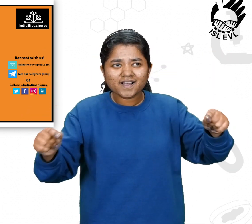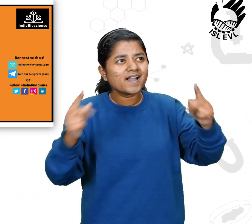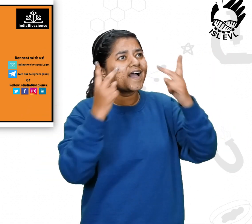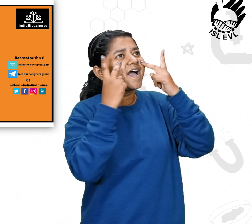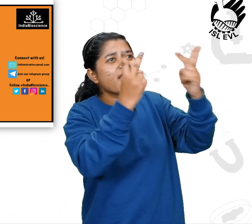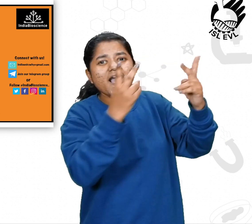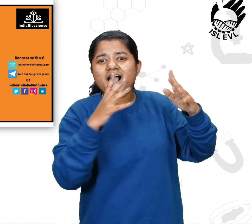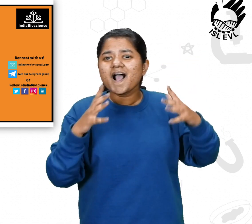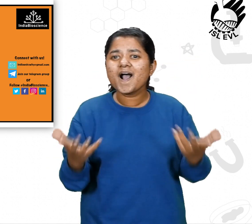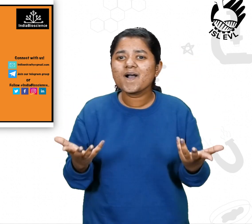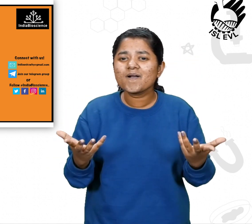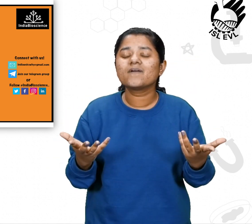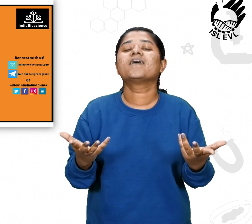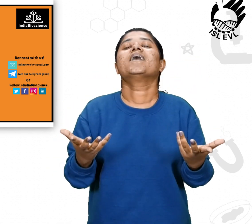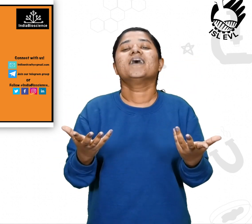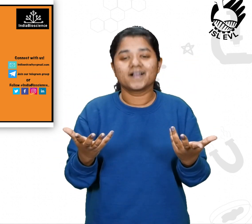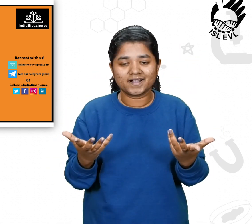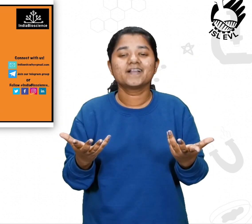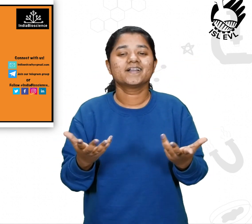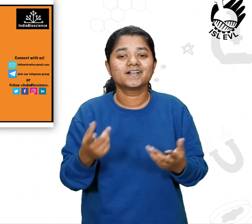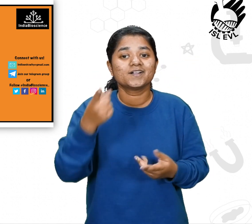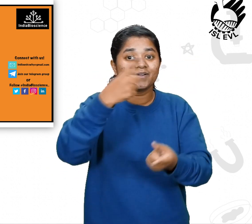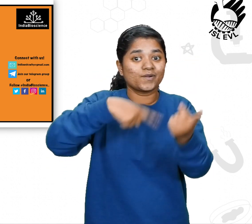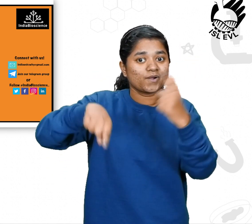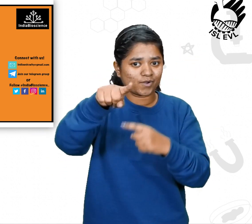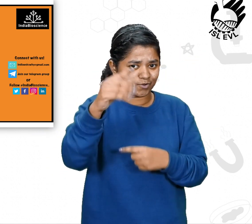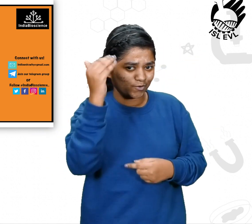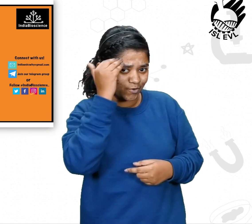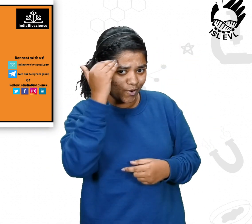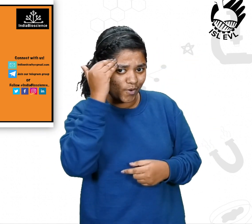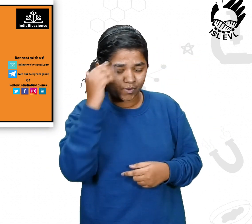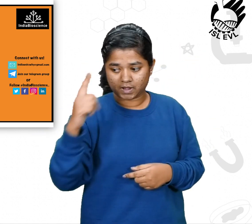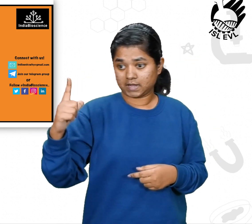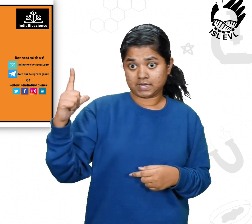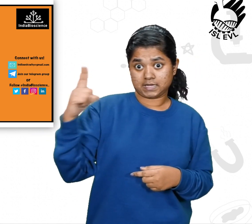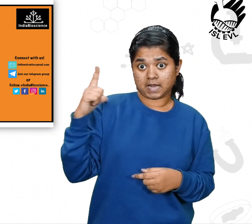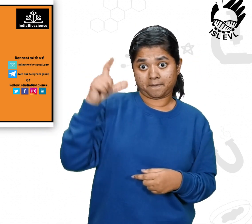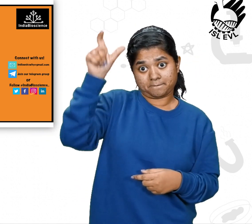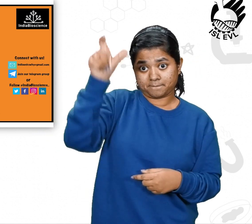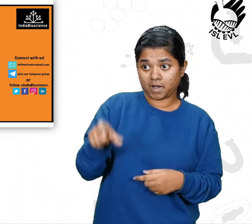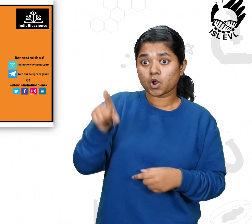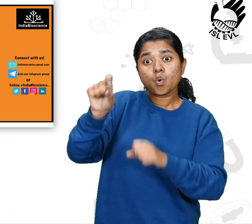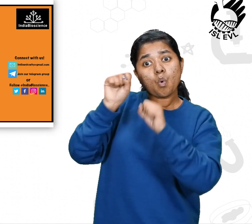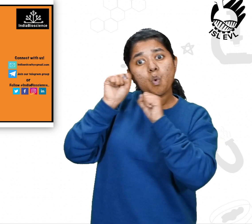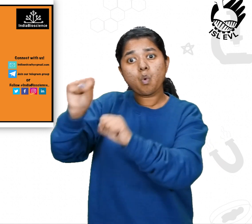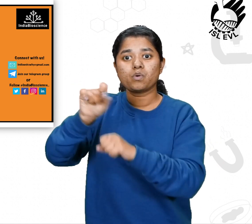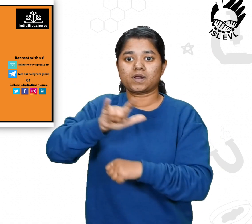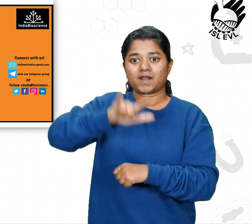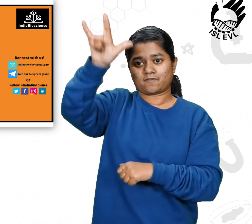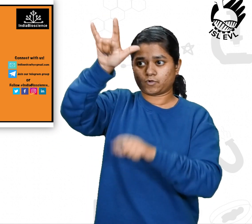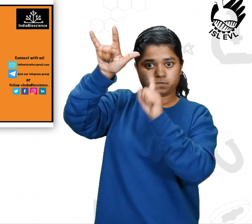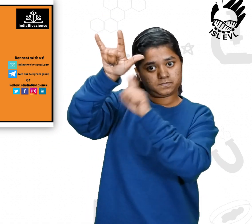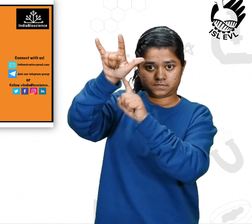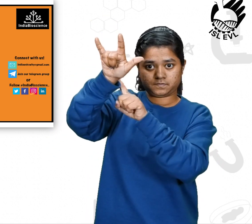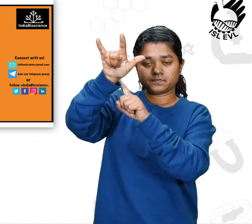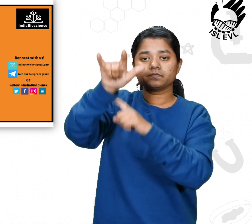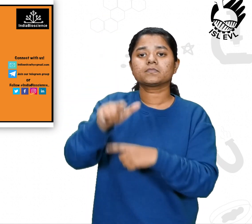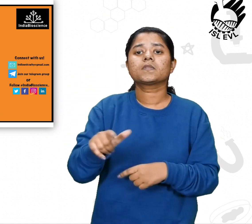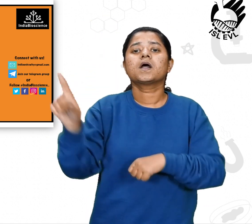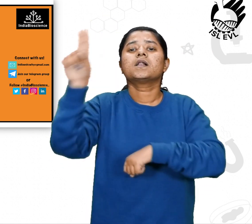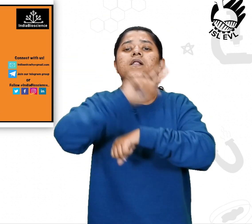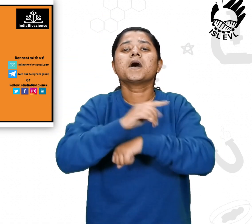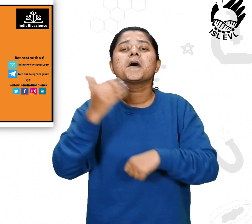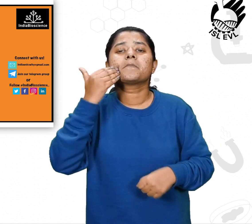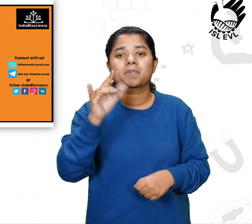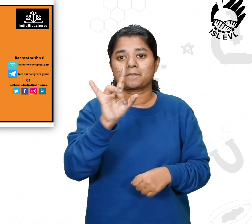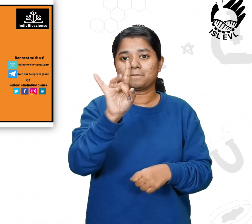the Air Force fighter jets during Independence parades? Yes, I remember. They also make the same V formation because it saves